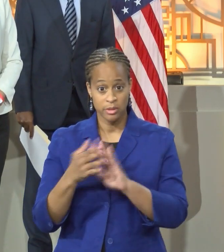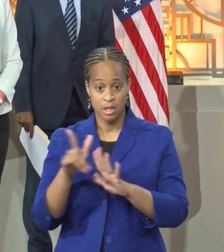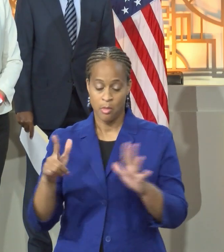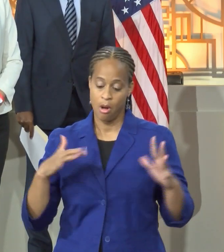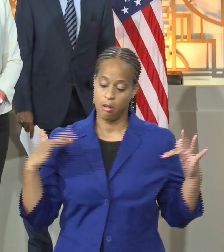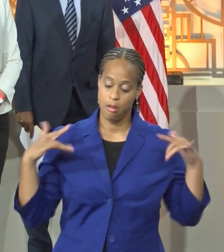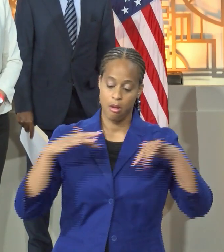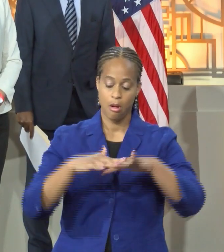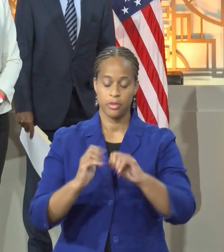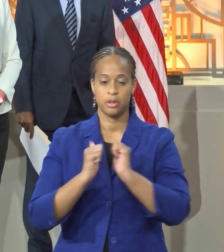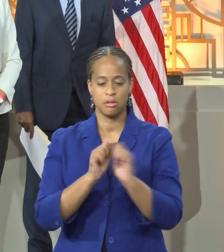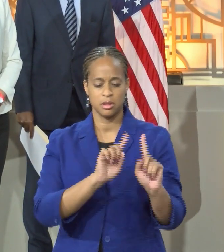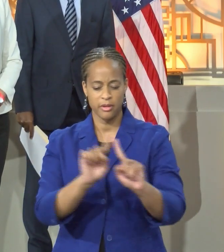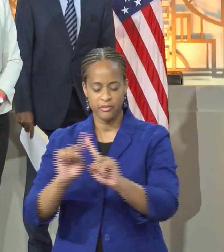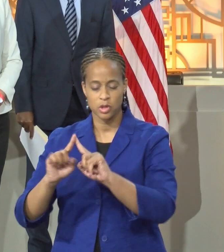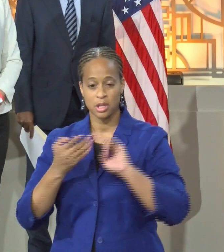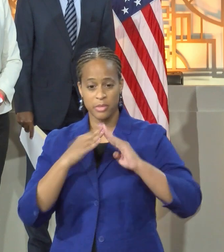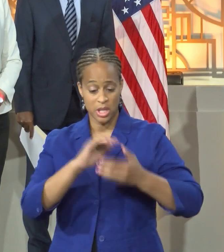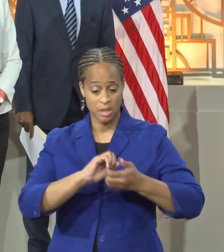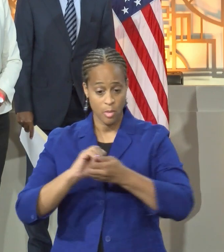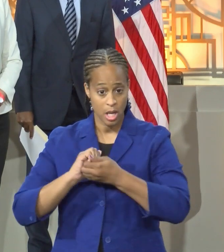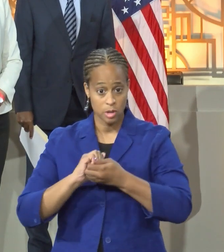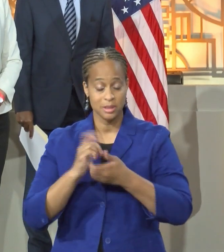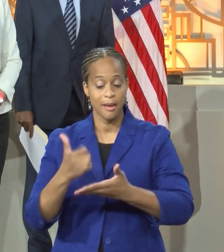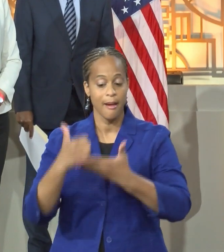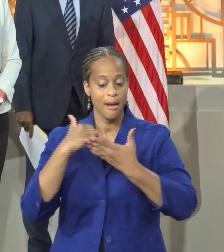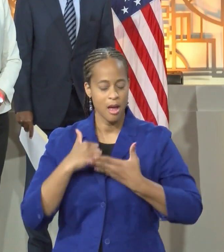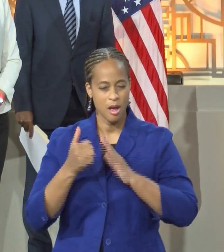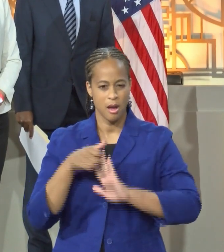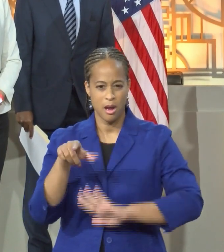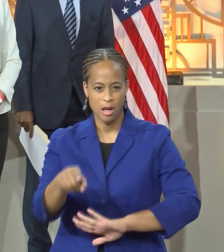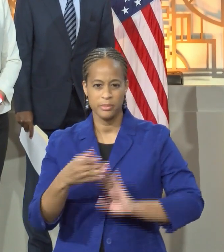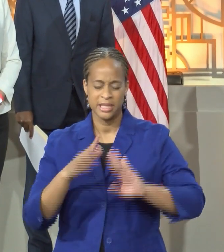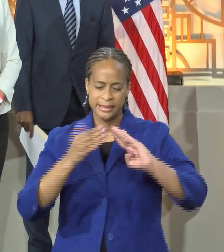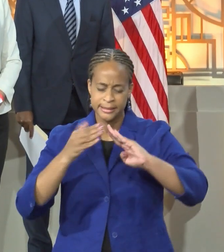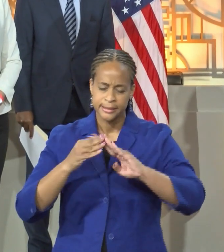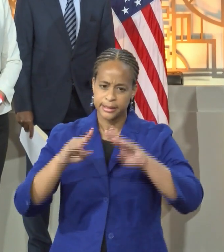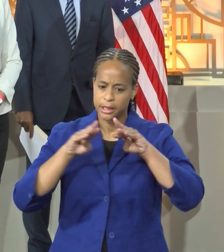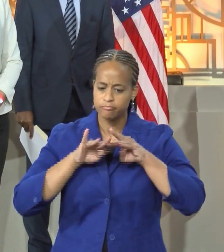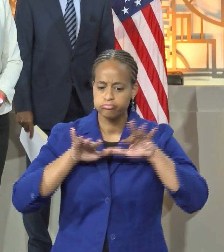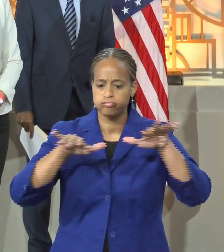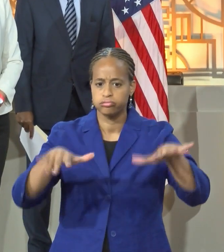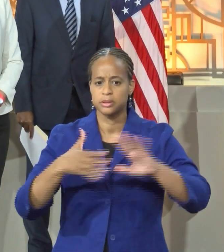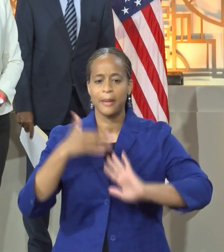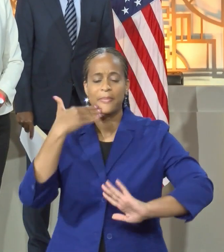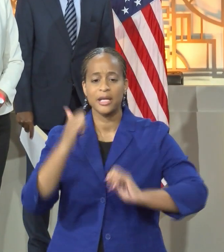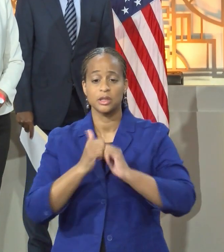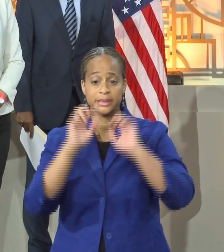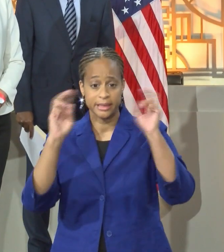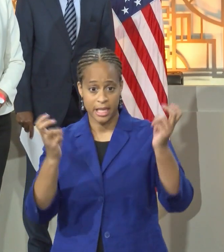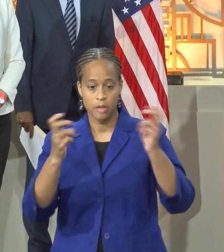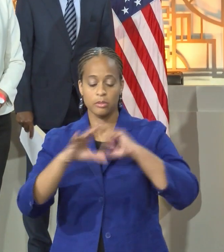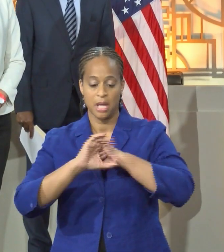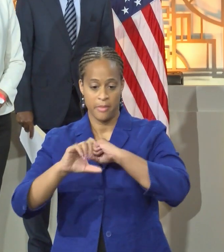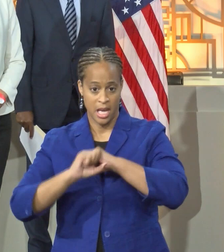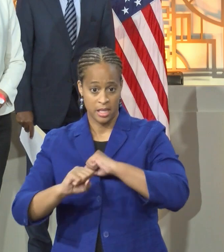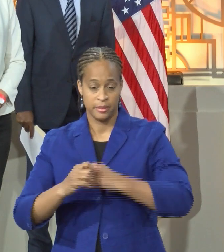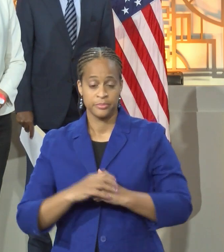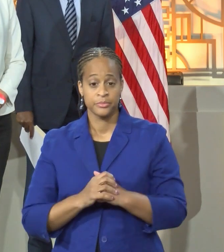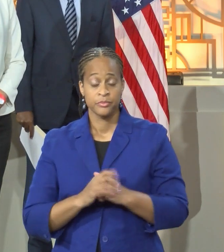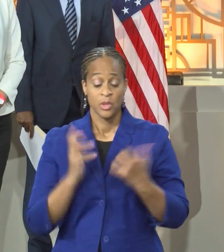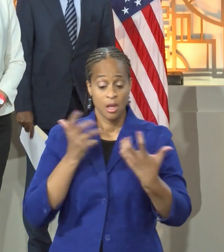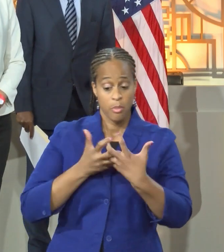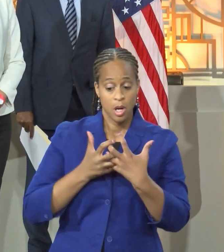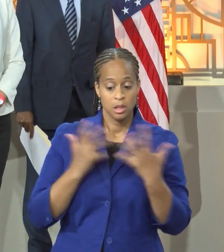a diverse group of community partners to help us saturate the city with the Better Together campaign. Our